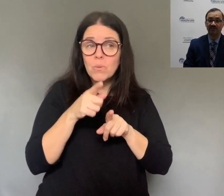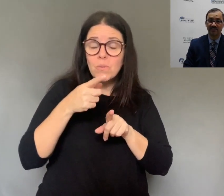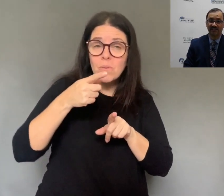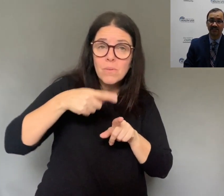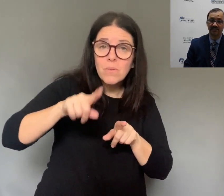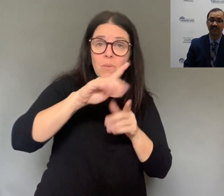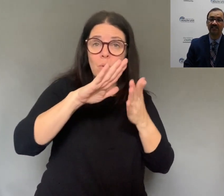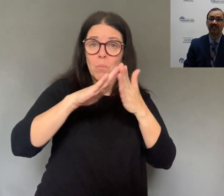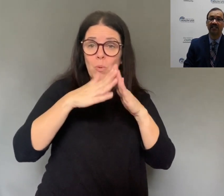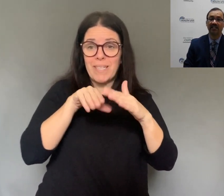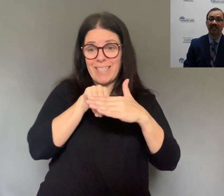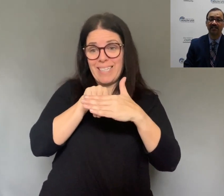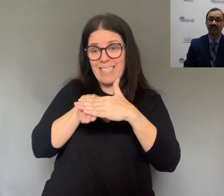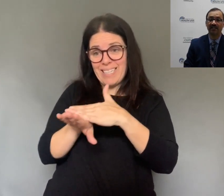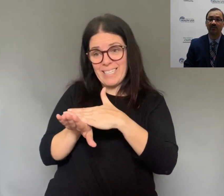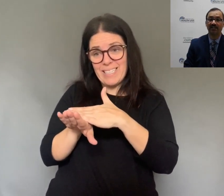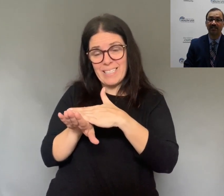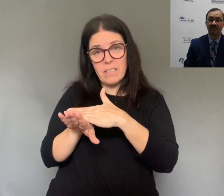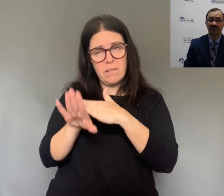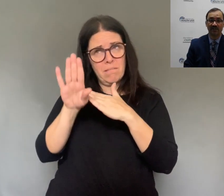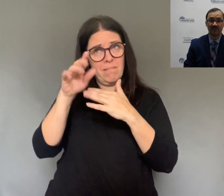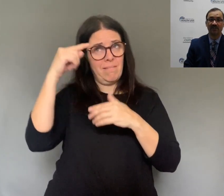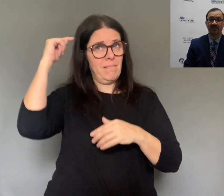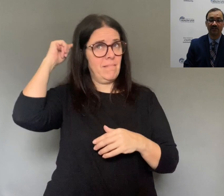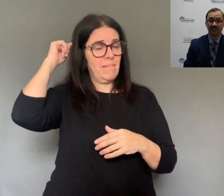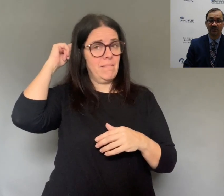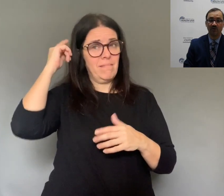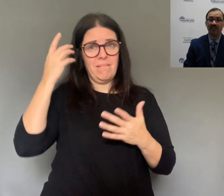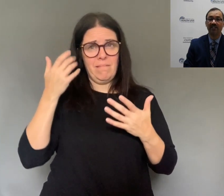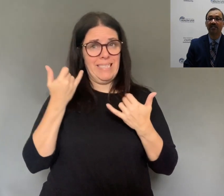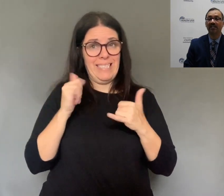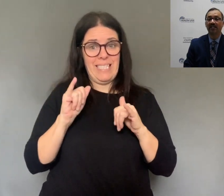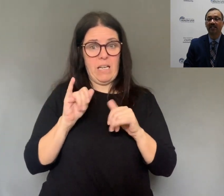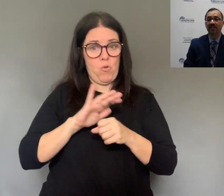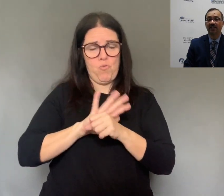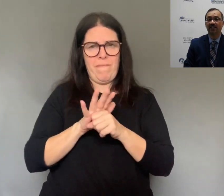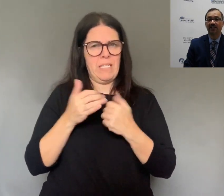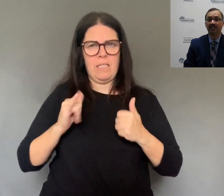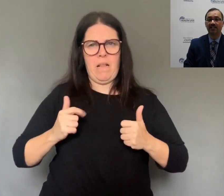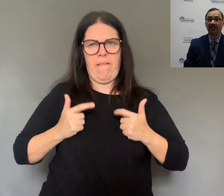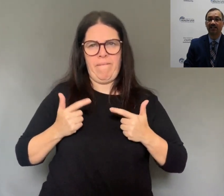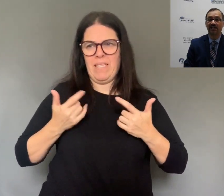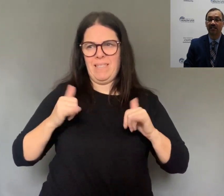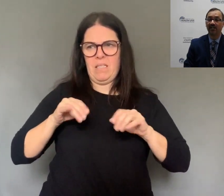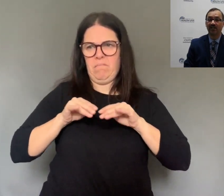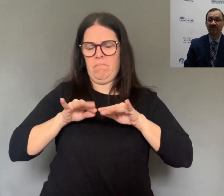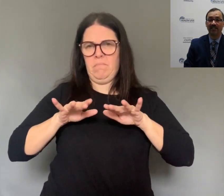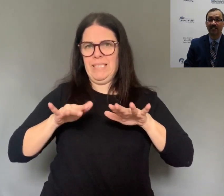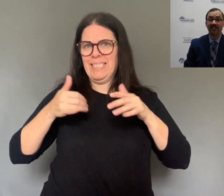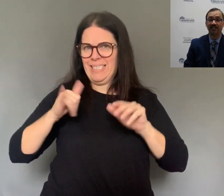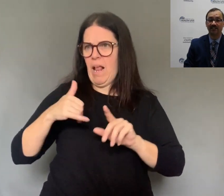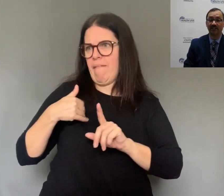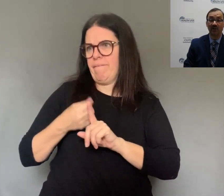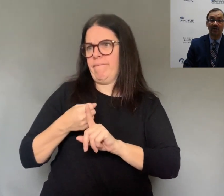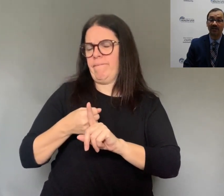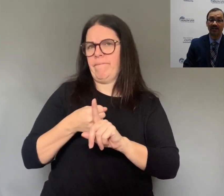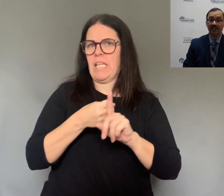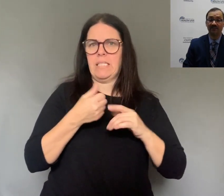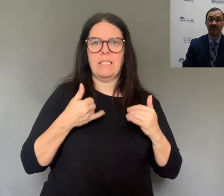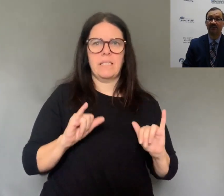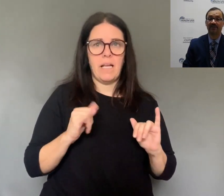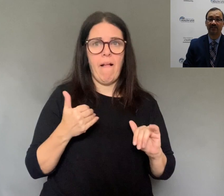respect to physical distancing and what kind of shops are currently opening. And a lot of that is